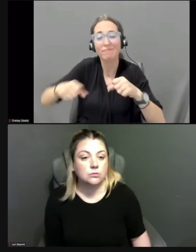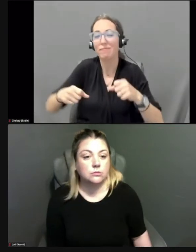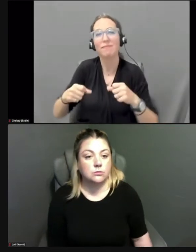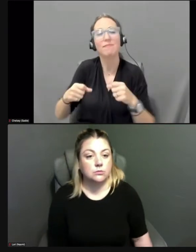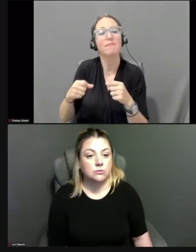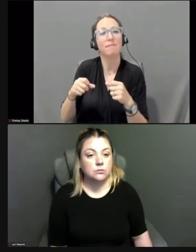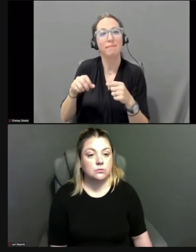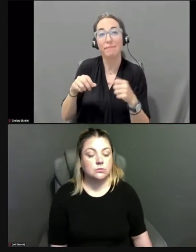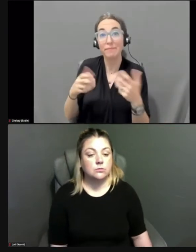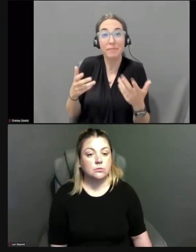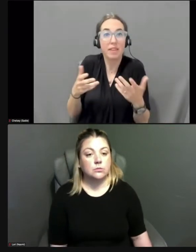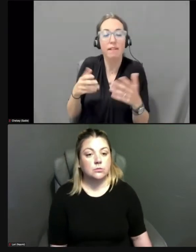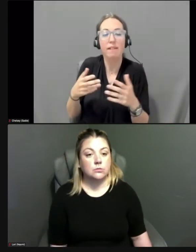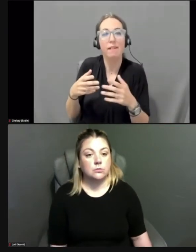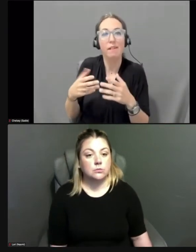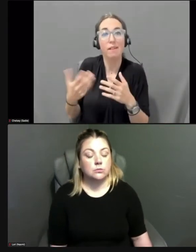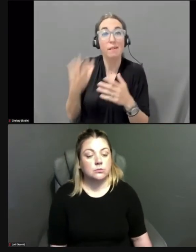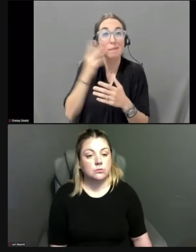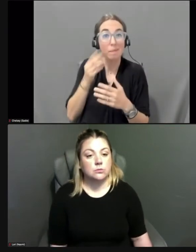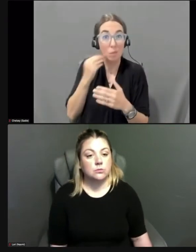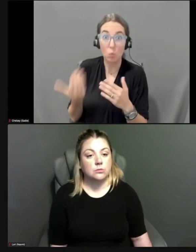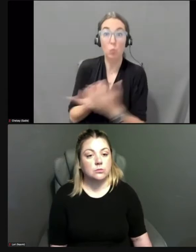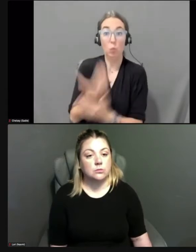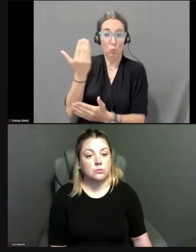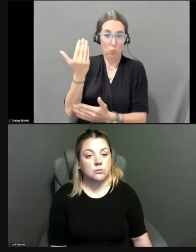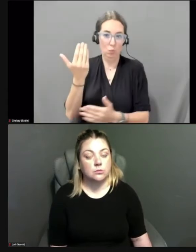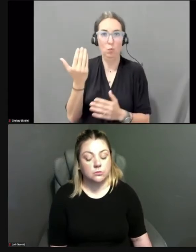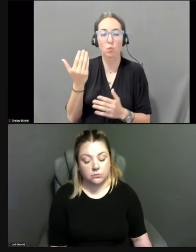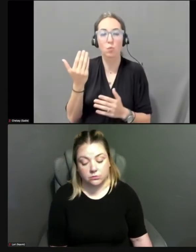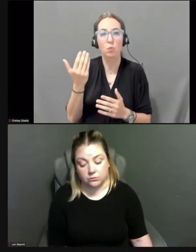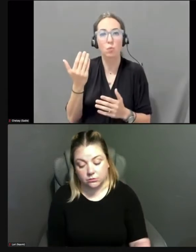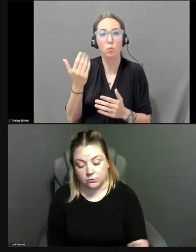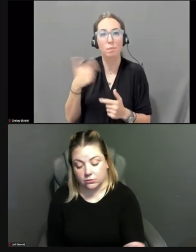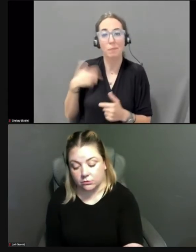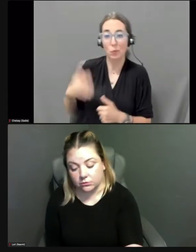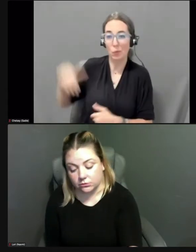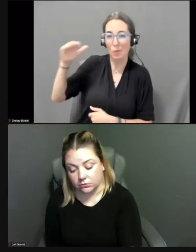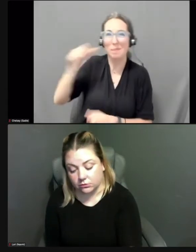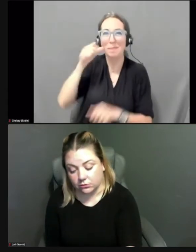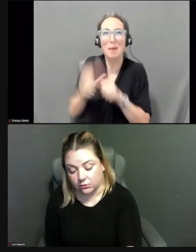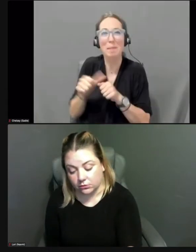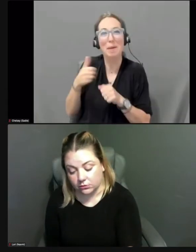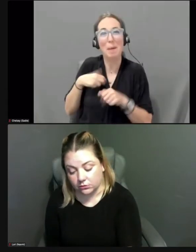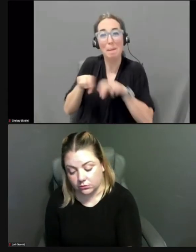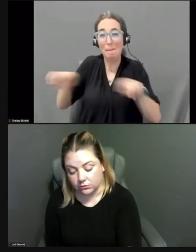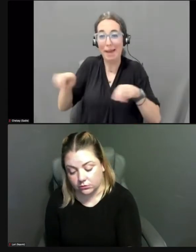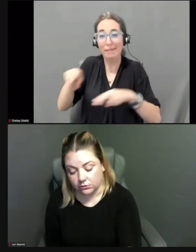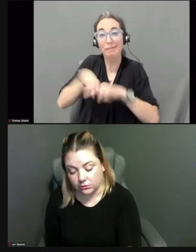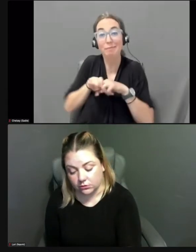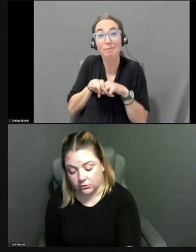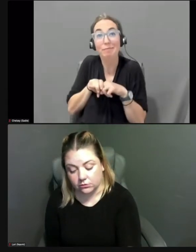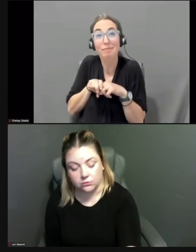to me since I grew up like not being like an athletic kid or really a desire to do any sort of athletic type